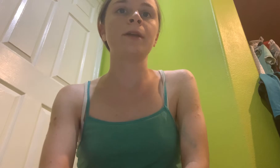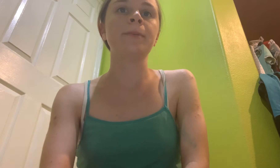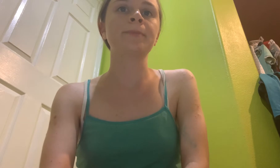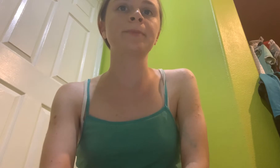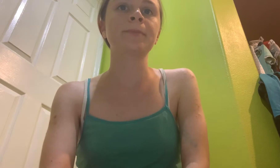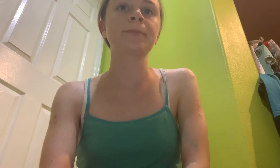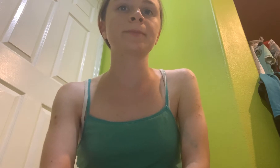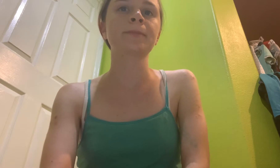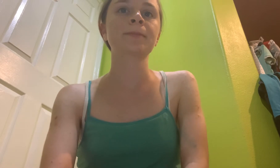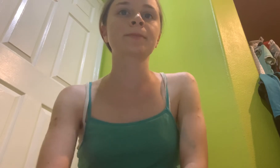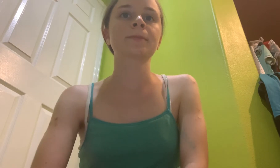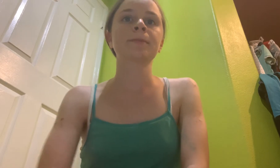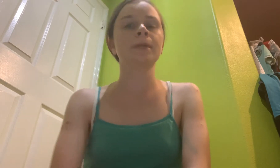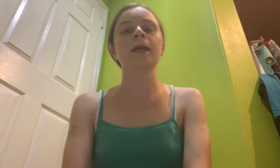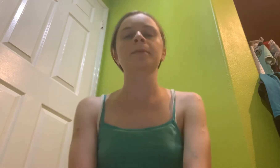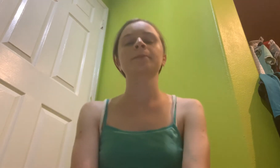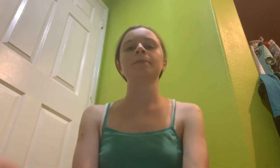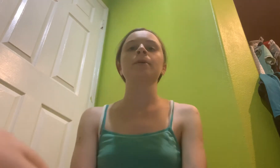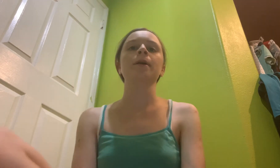them. Yeah, okay.